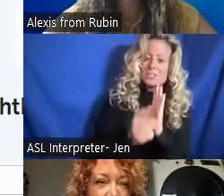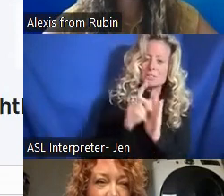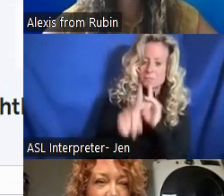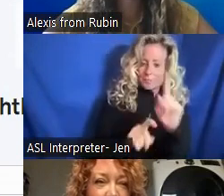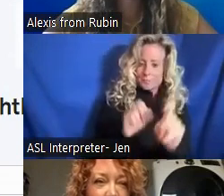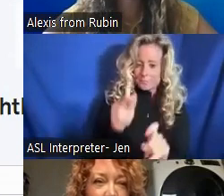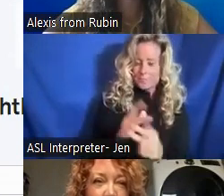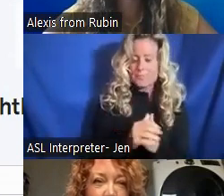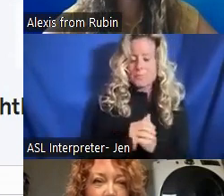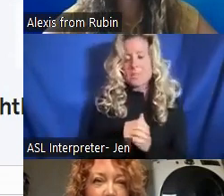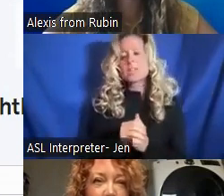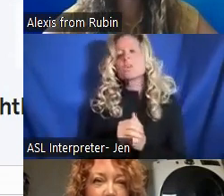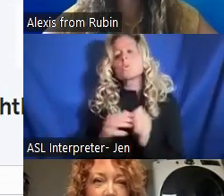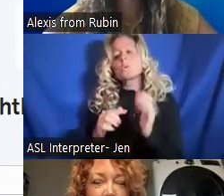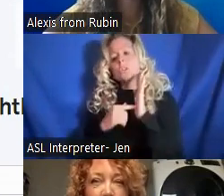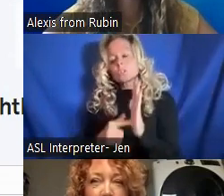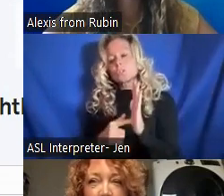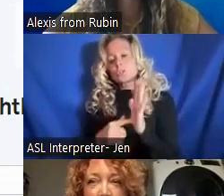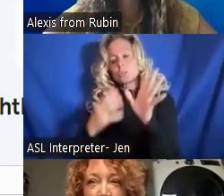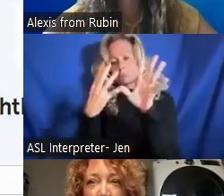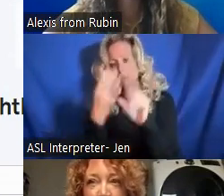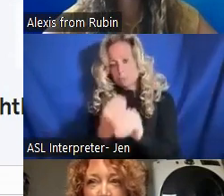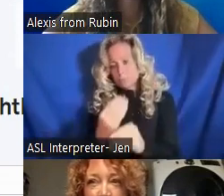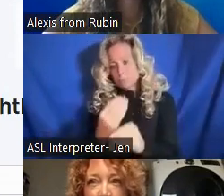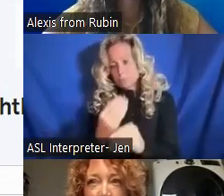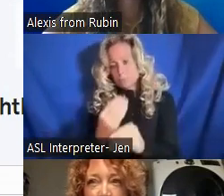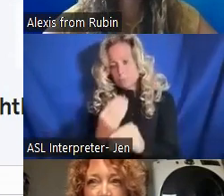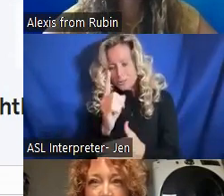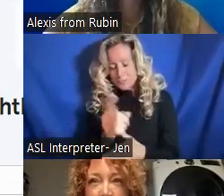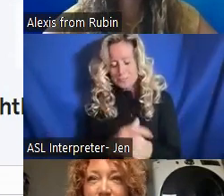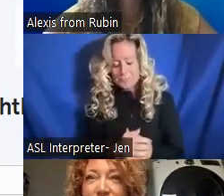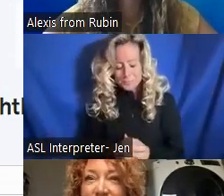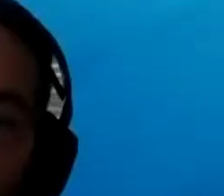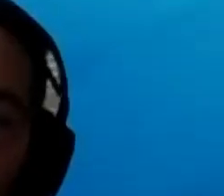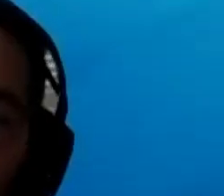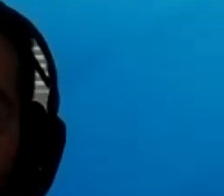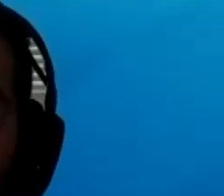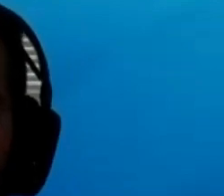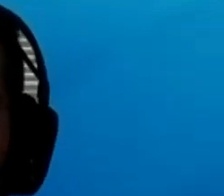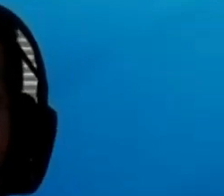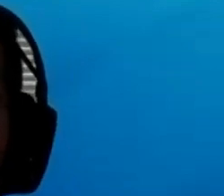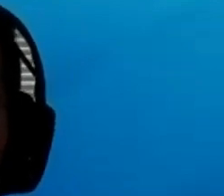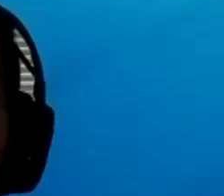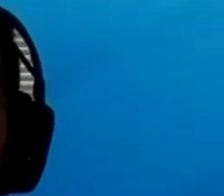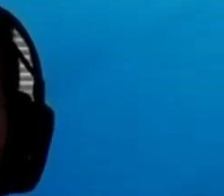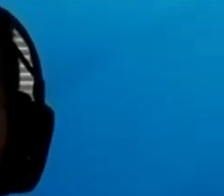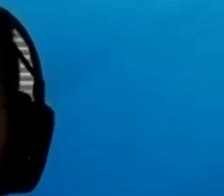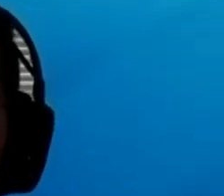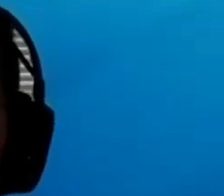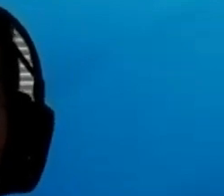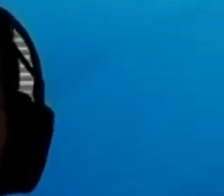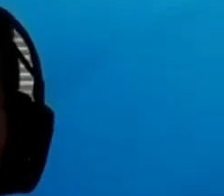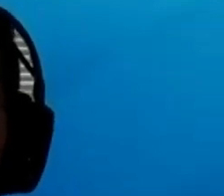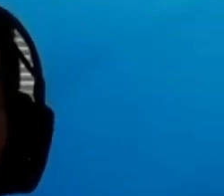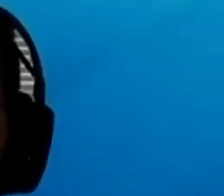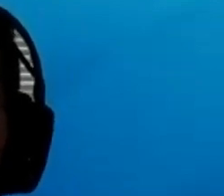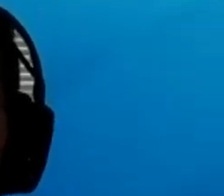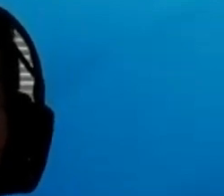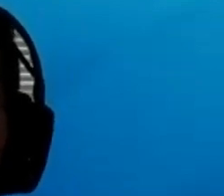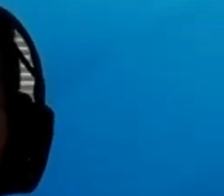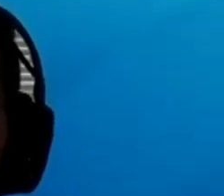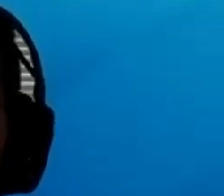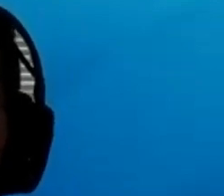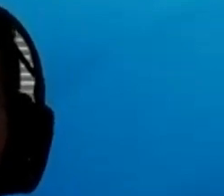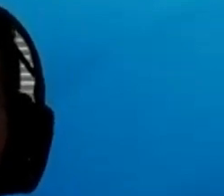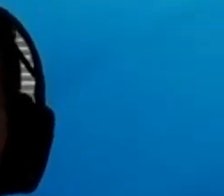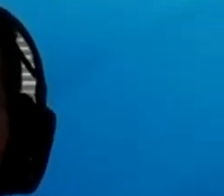what I just showed you, and you can turn off the screen share, Chris, is what we're about to launch. And what we're interested